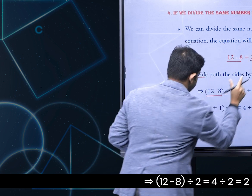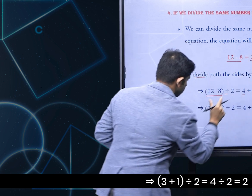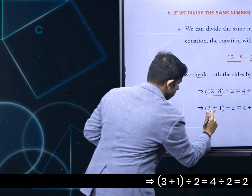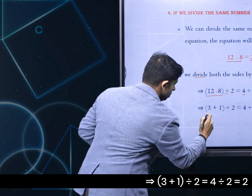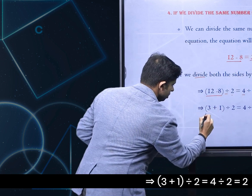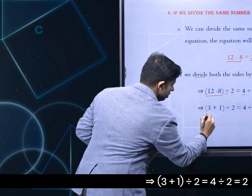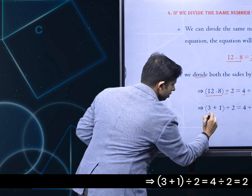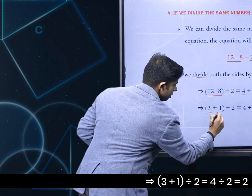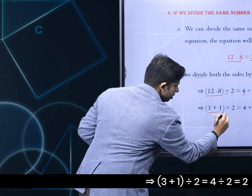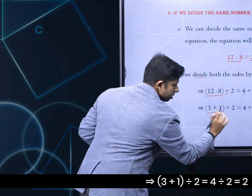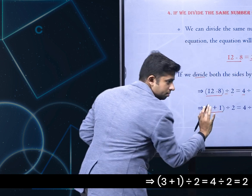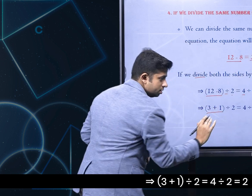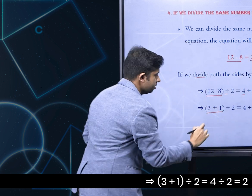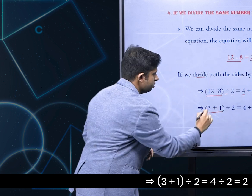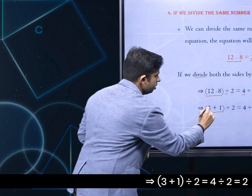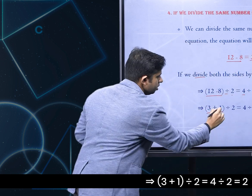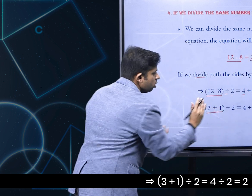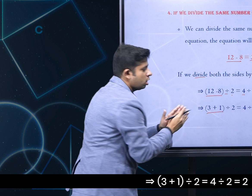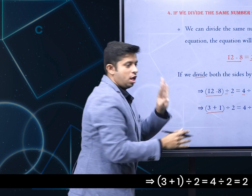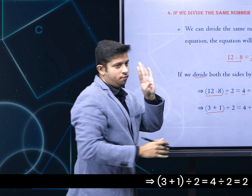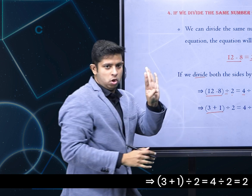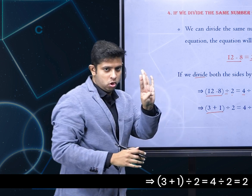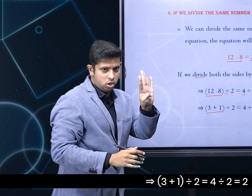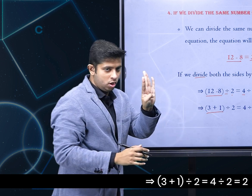3 plus 1 divided by 2